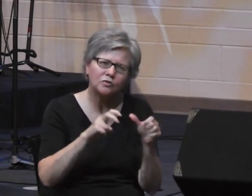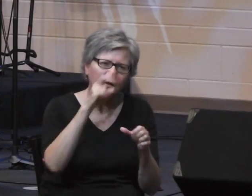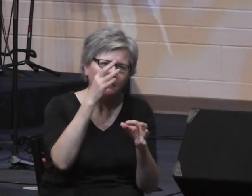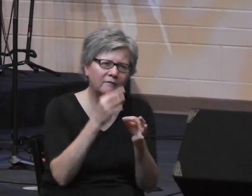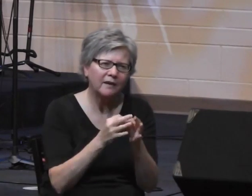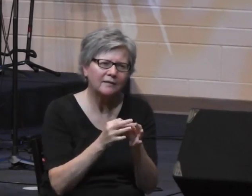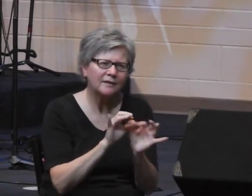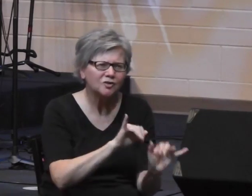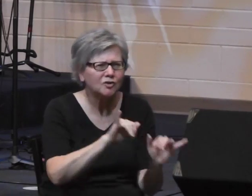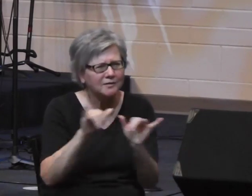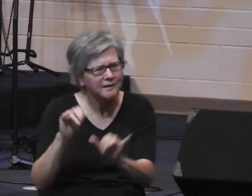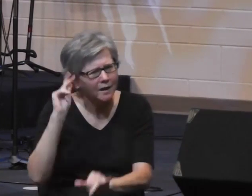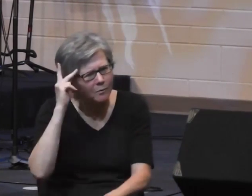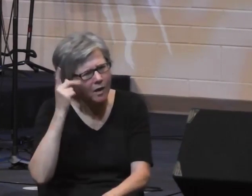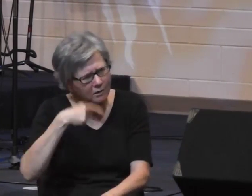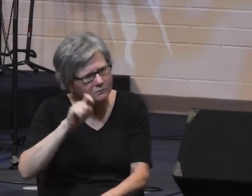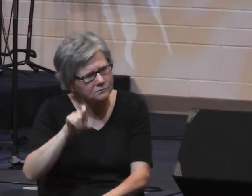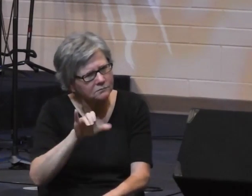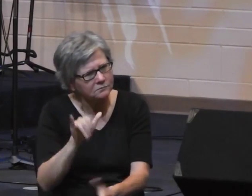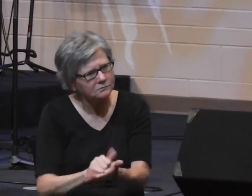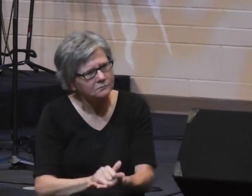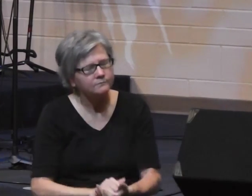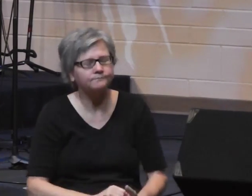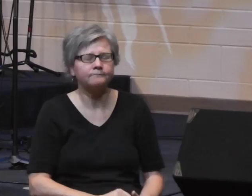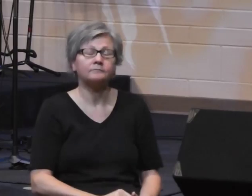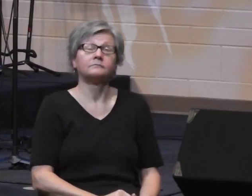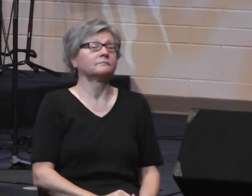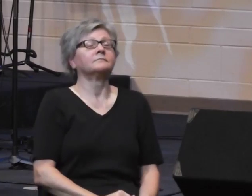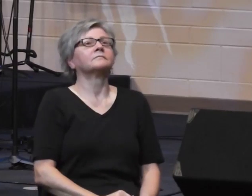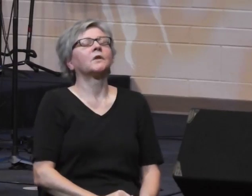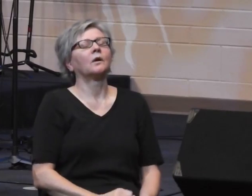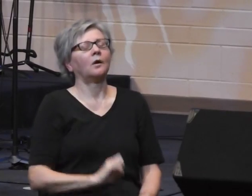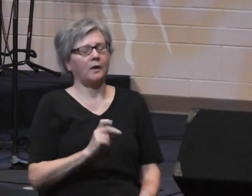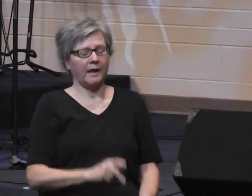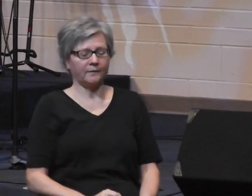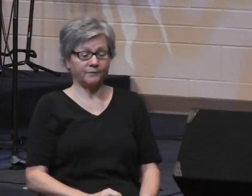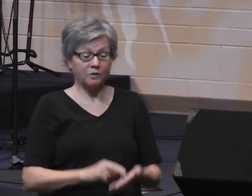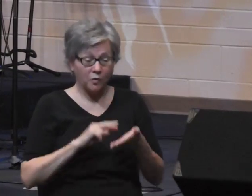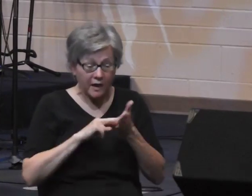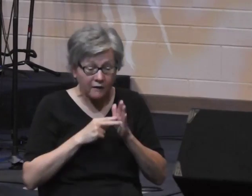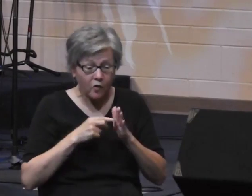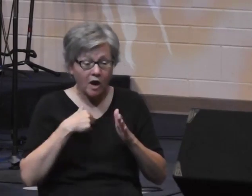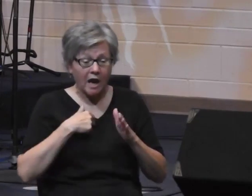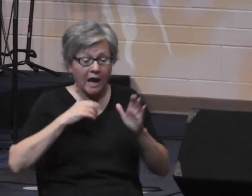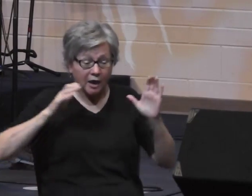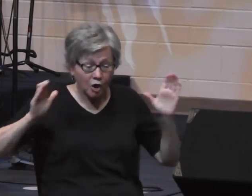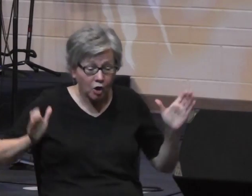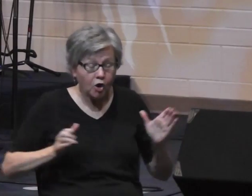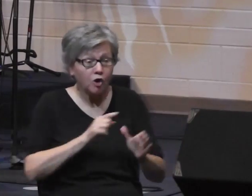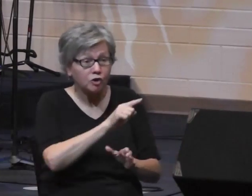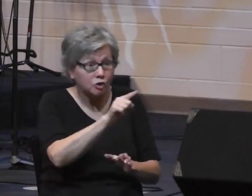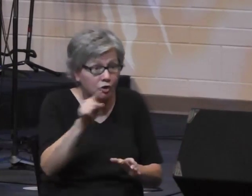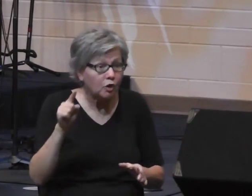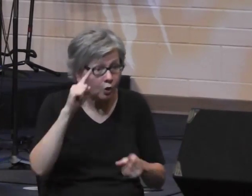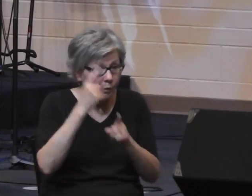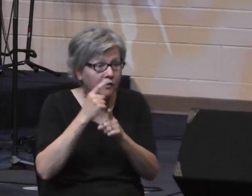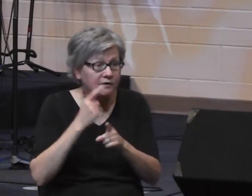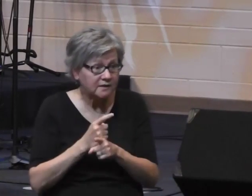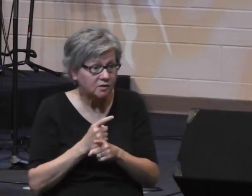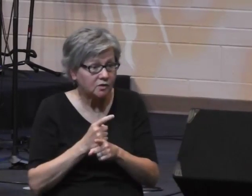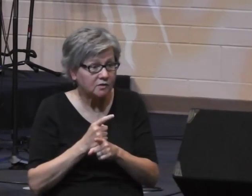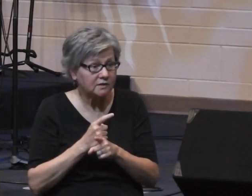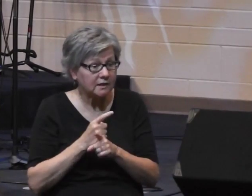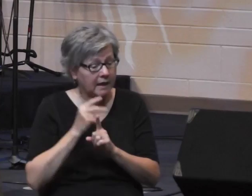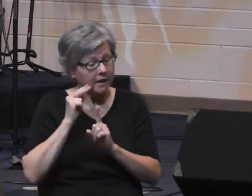faith, just like Paul did. So, therefore, I urge you, brothers and sisters, in